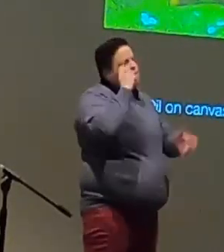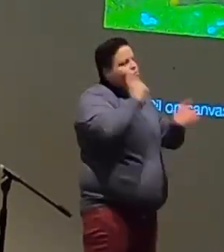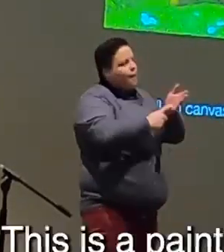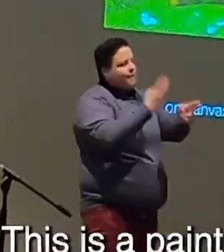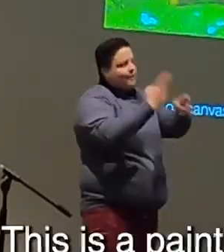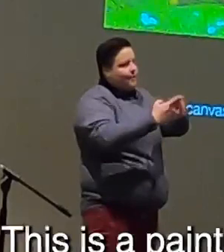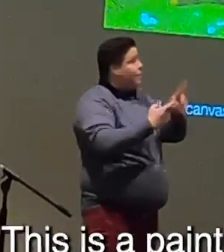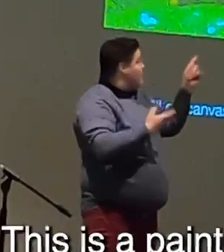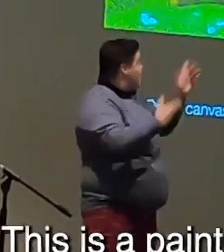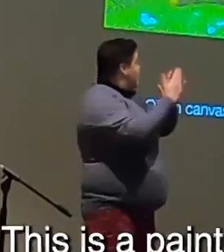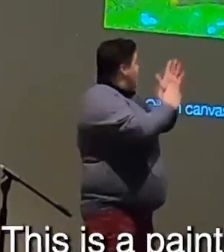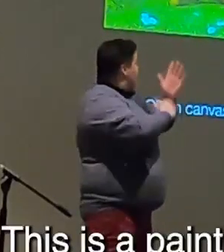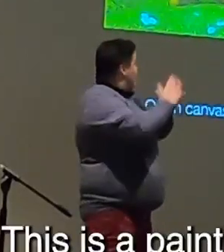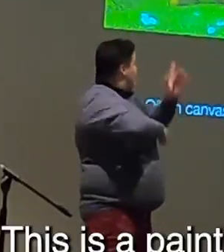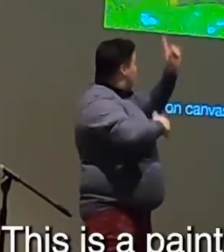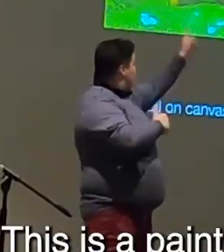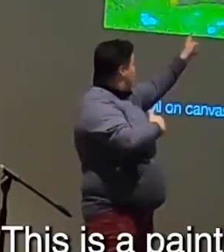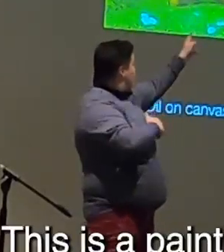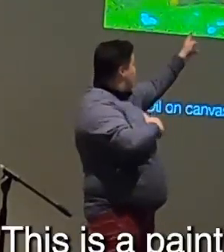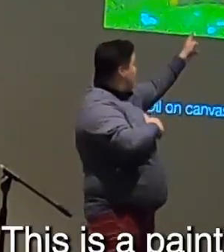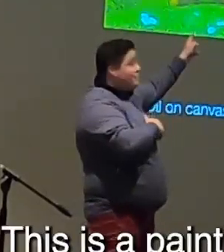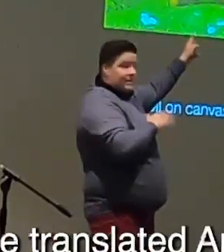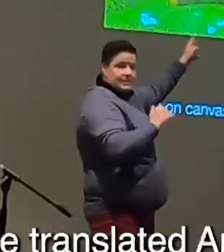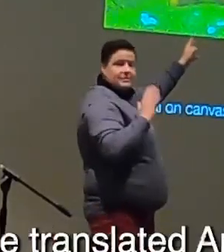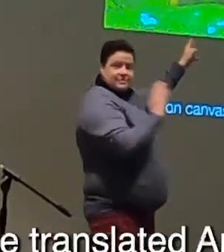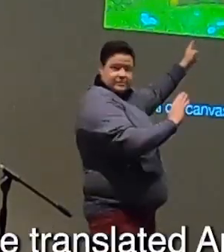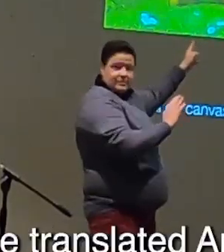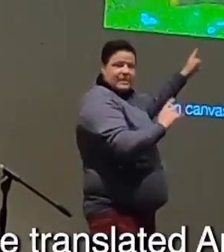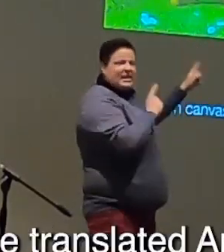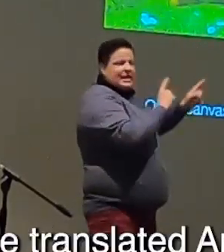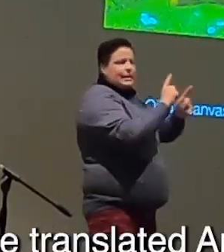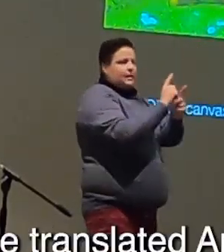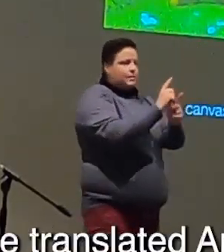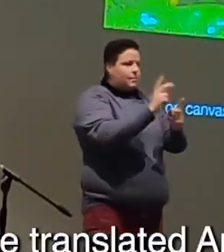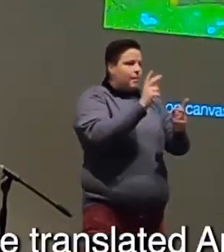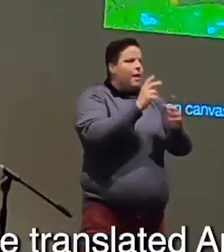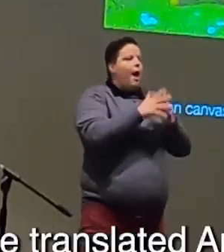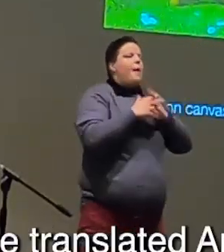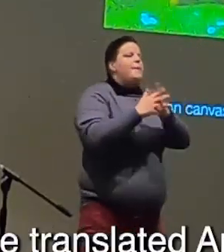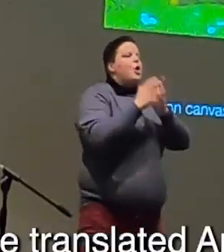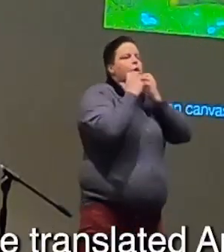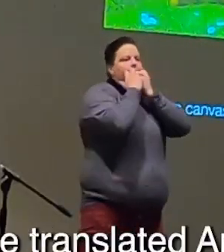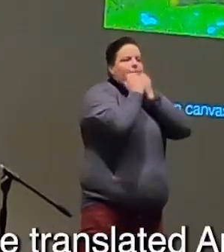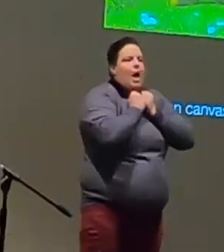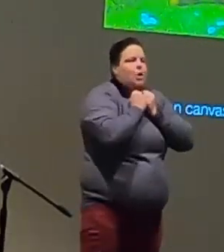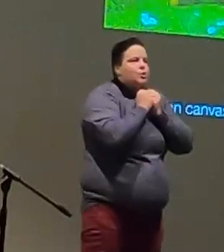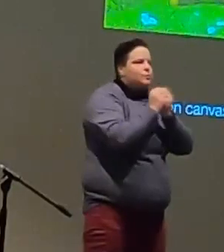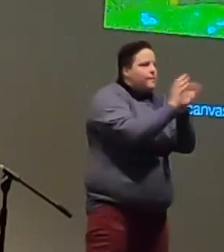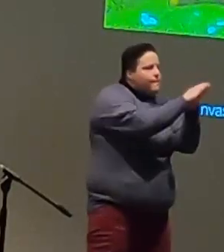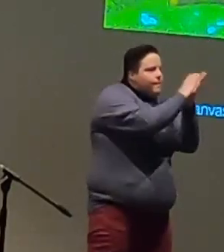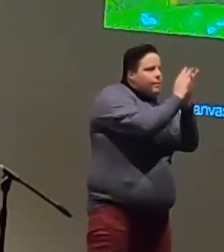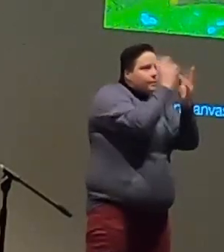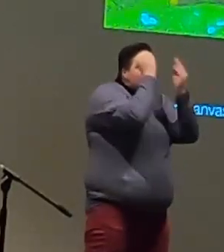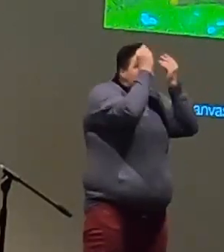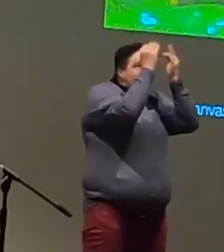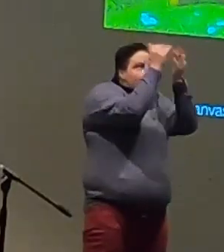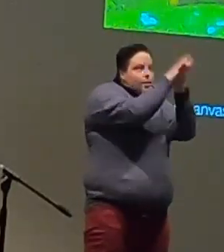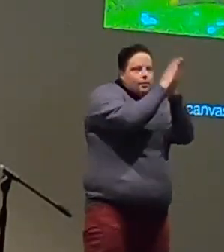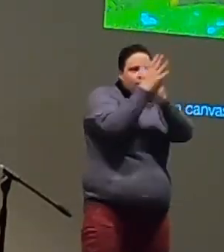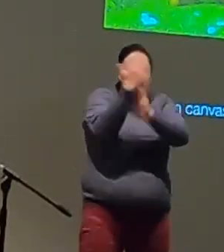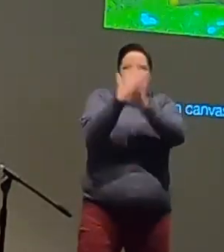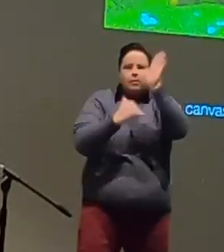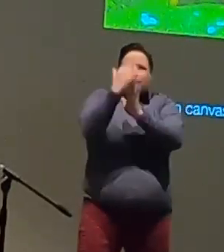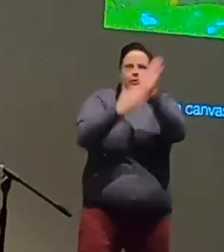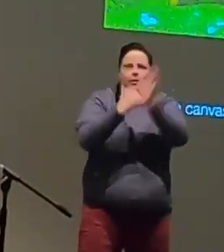name. This is a painting by him on the screen there. He translated American values into paintings that contained classical